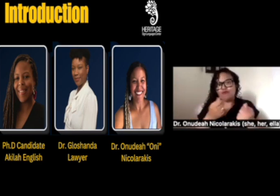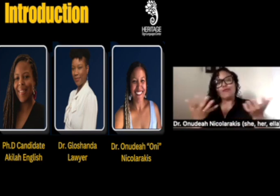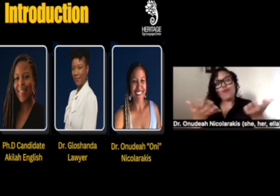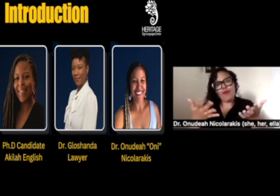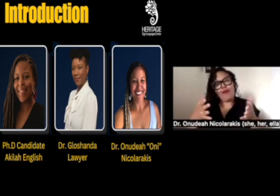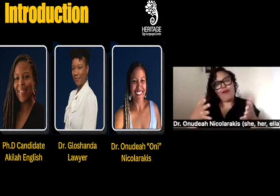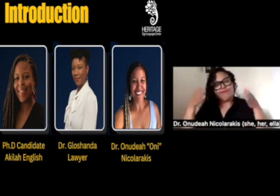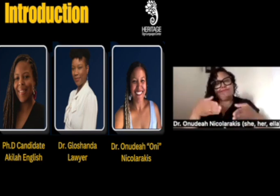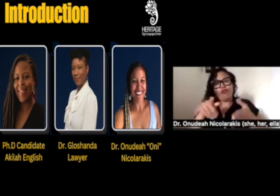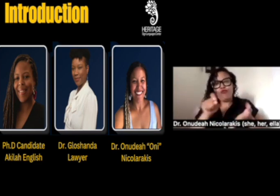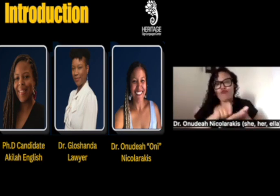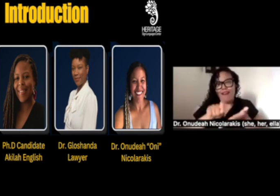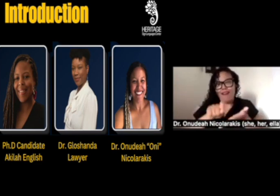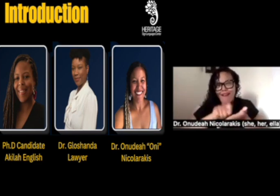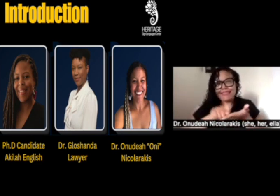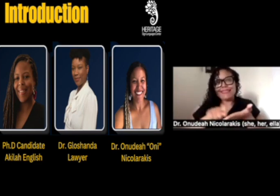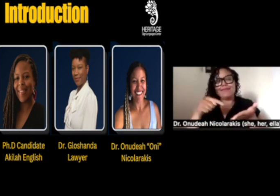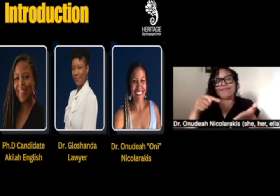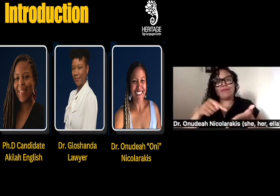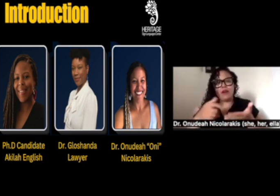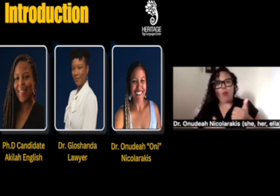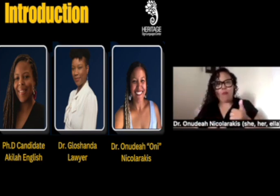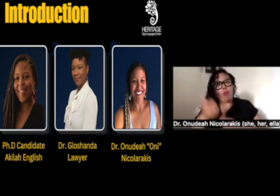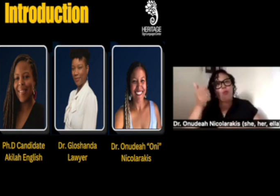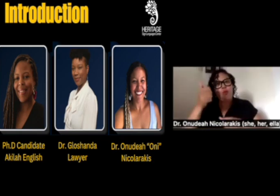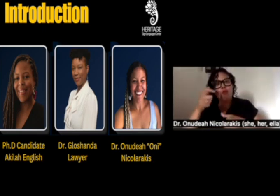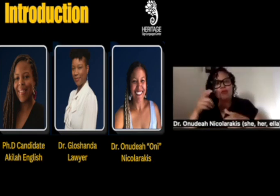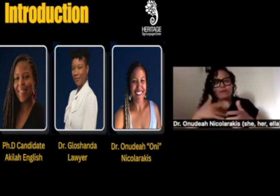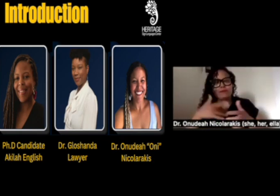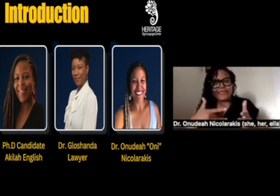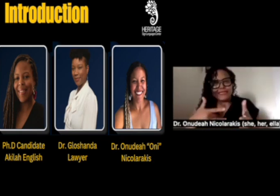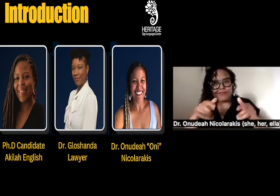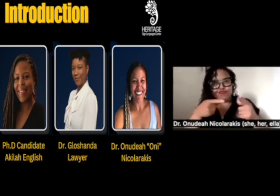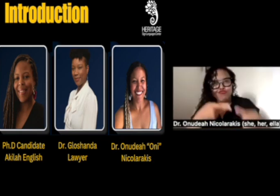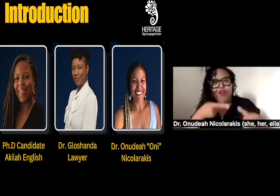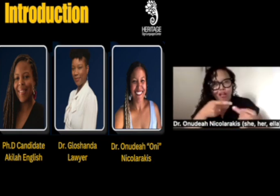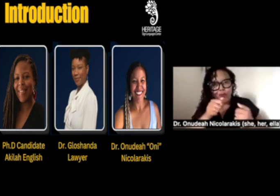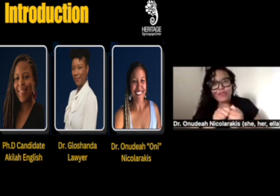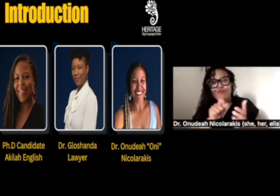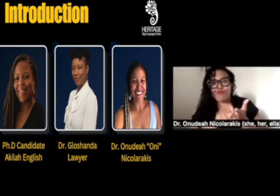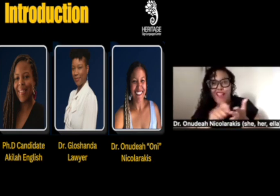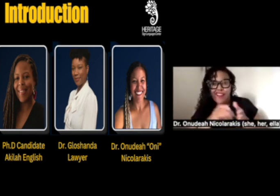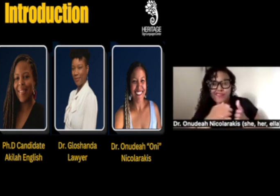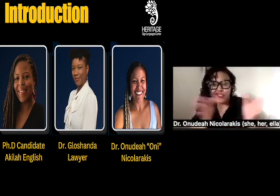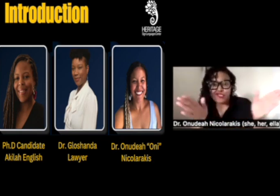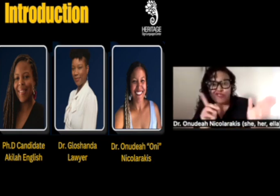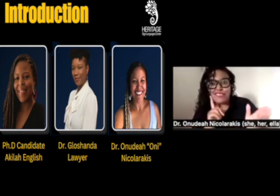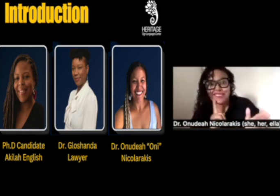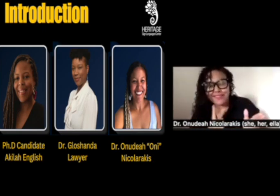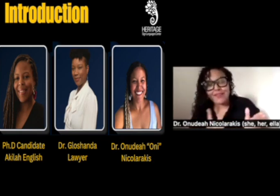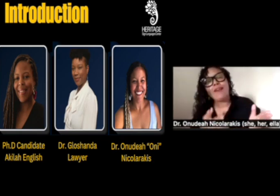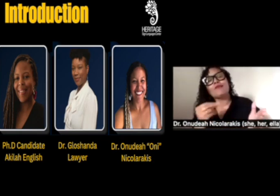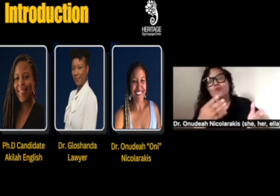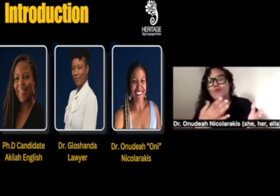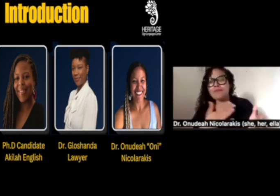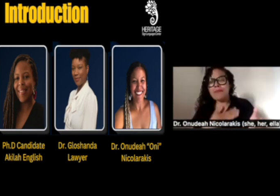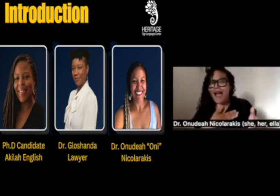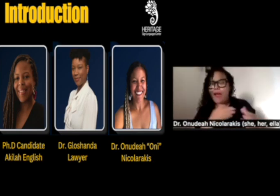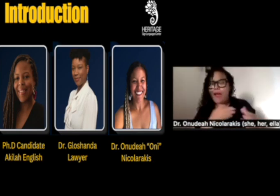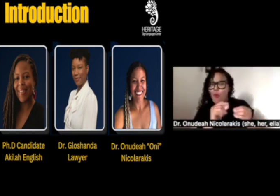I am now a faculty member there. I'm also focused on writing, and many deaf students struggle